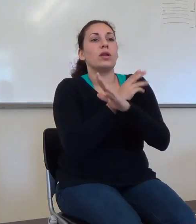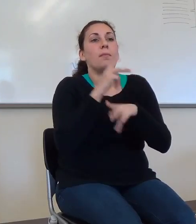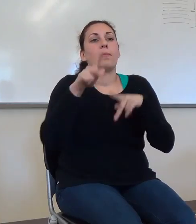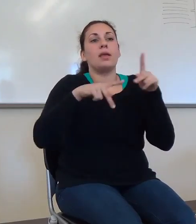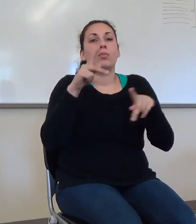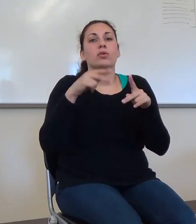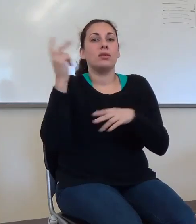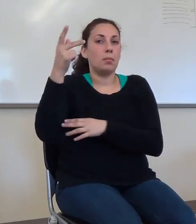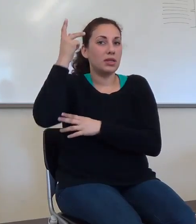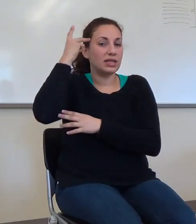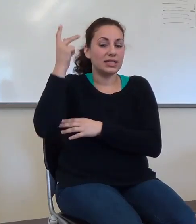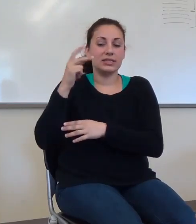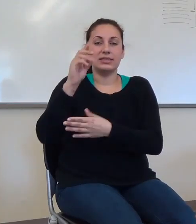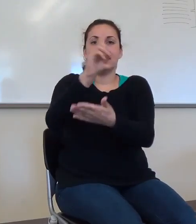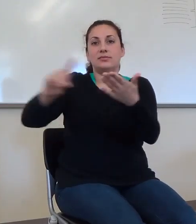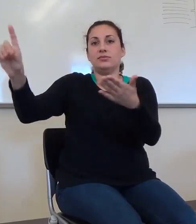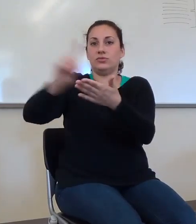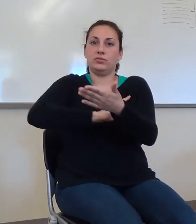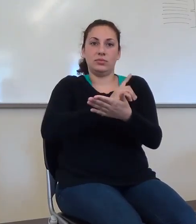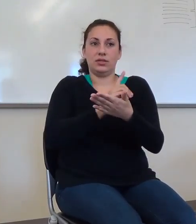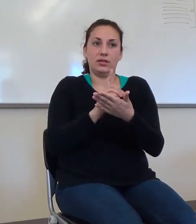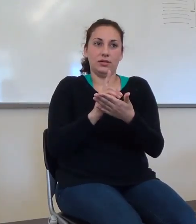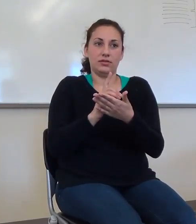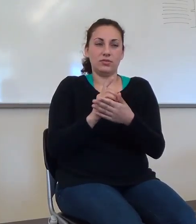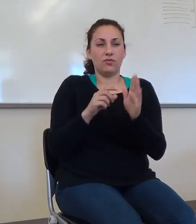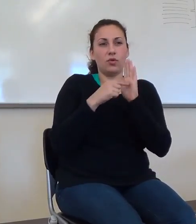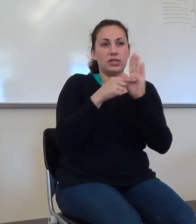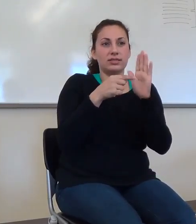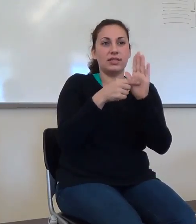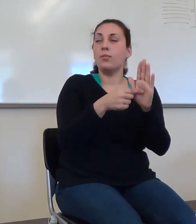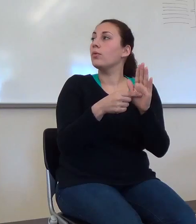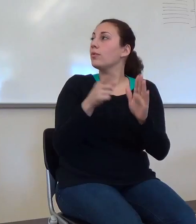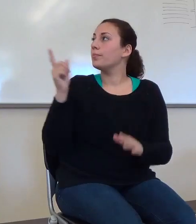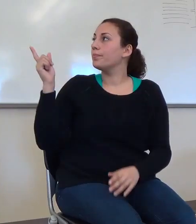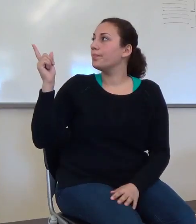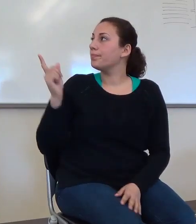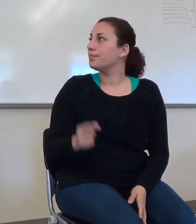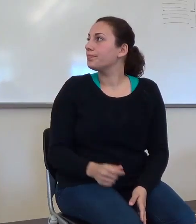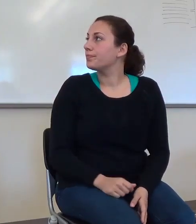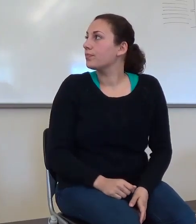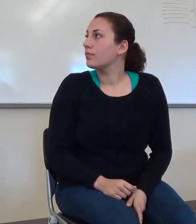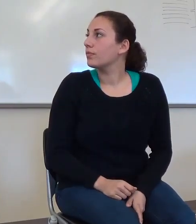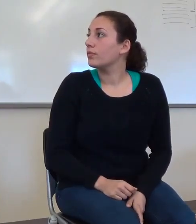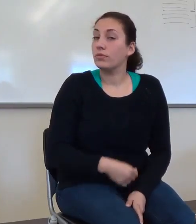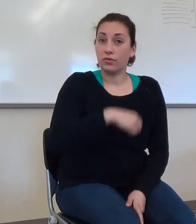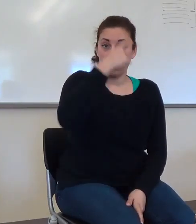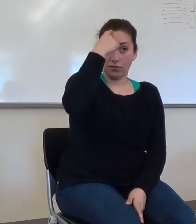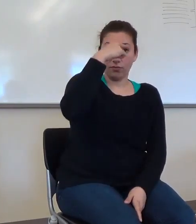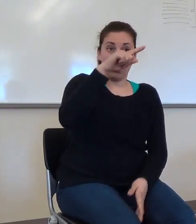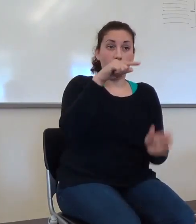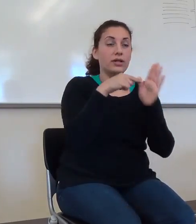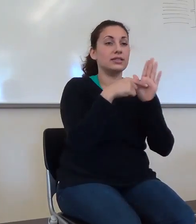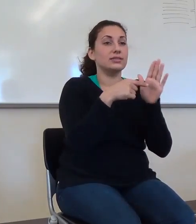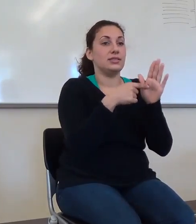For example, okay, so here's the first thing we get that even looks like it might be a list,